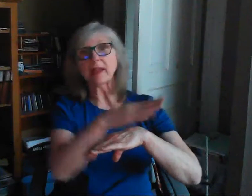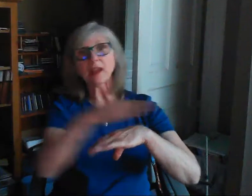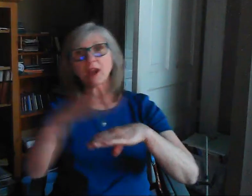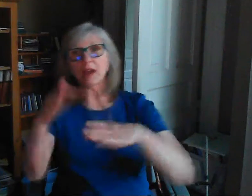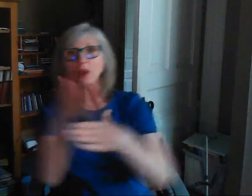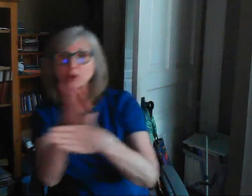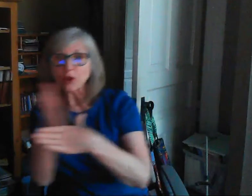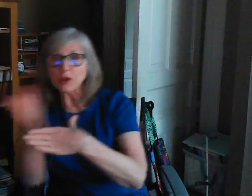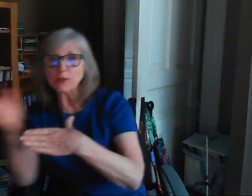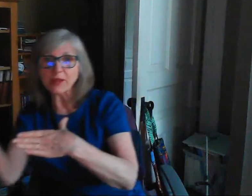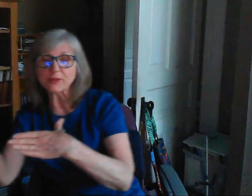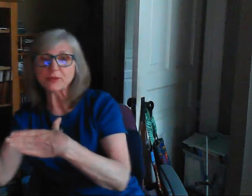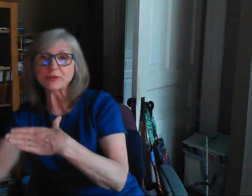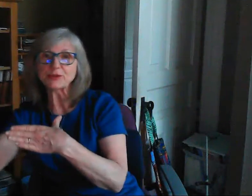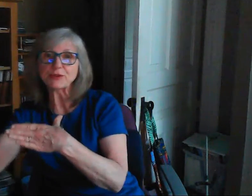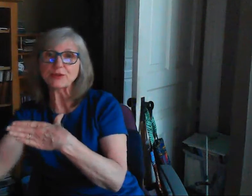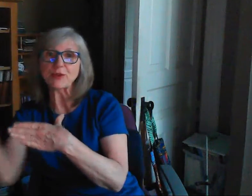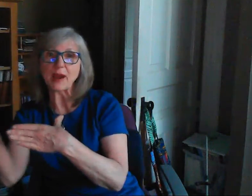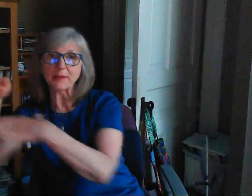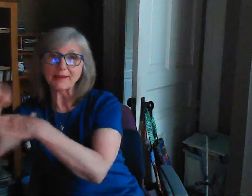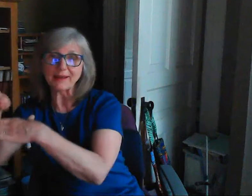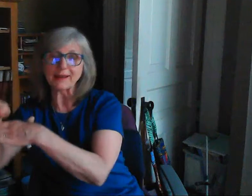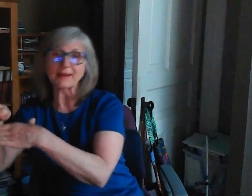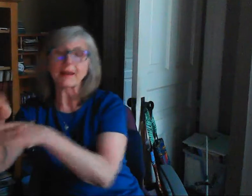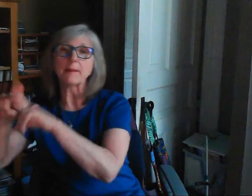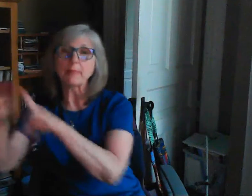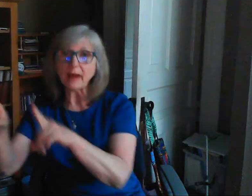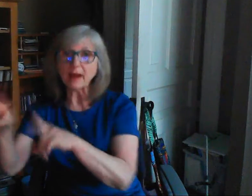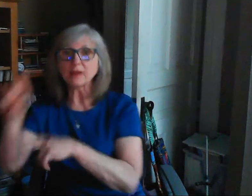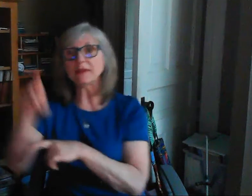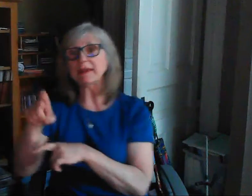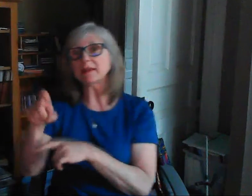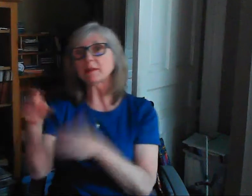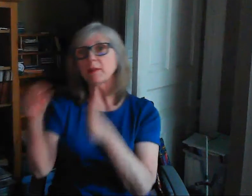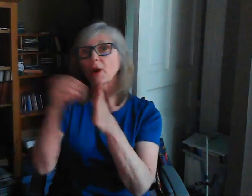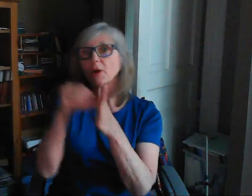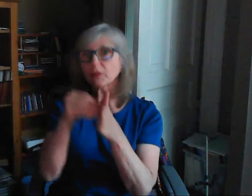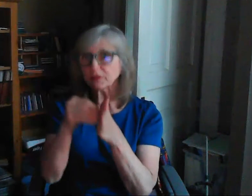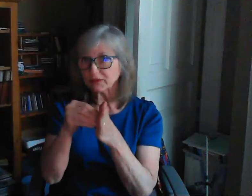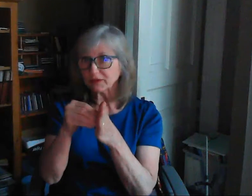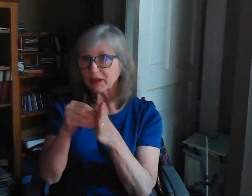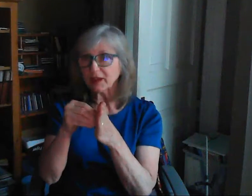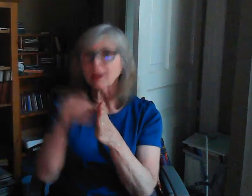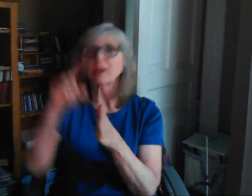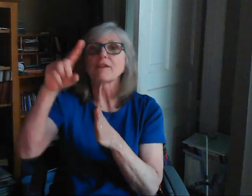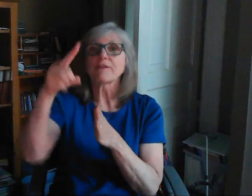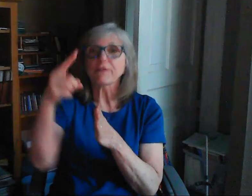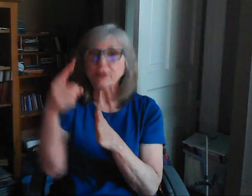it kind of goes all the way through to Monday night. But you need to post your